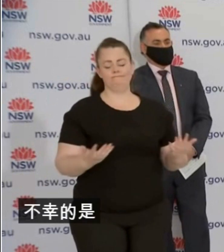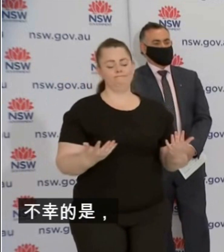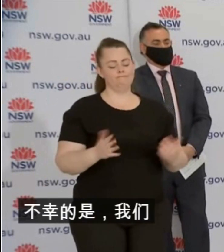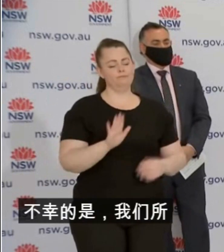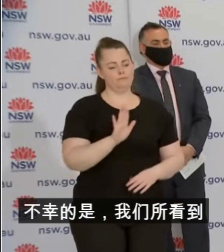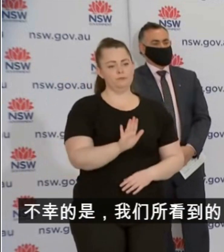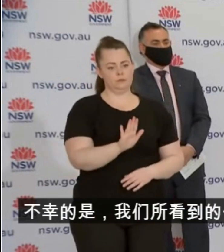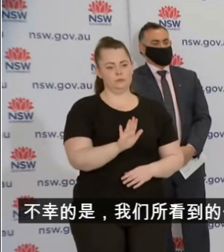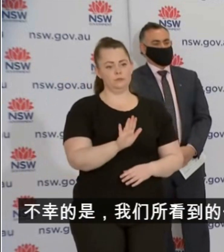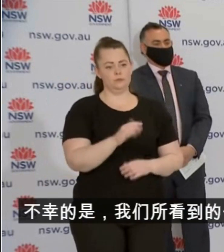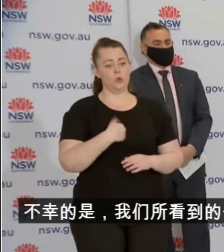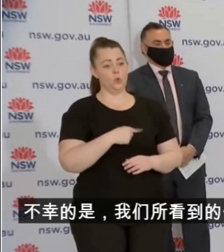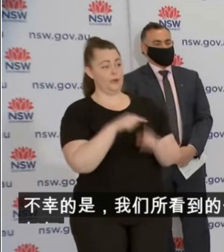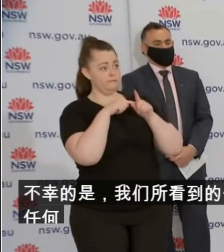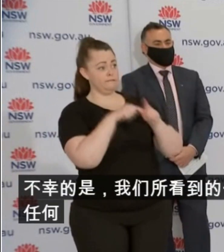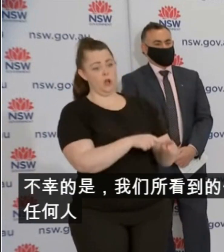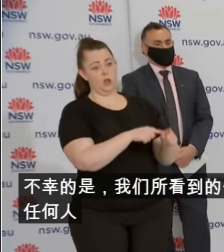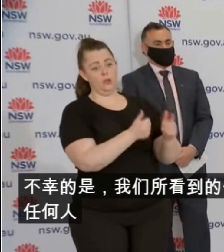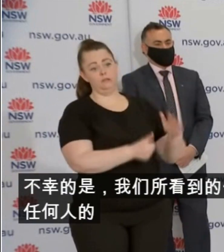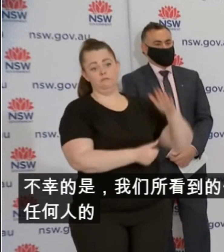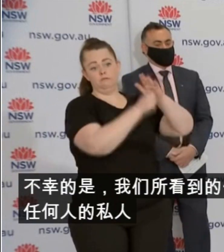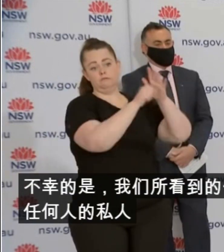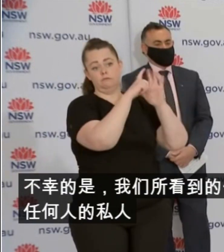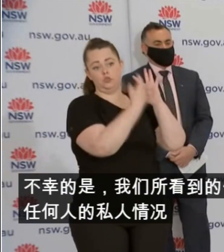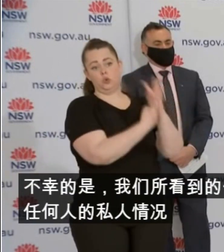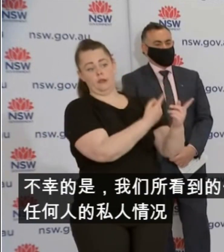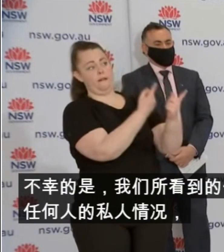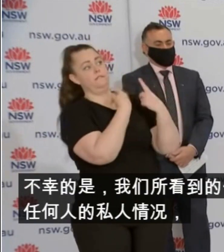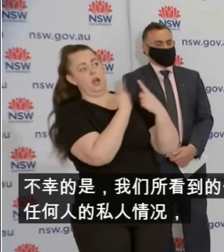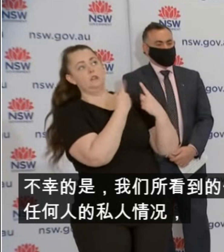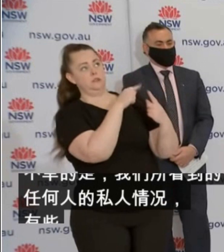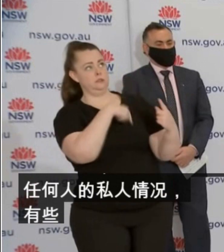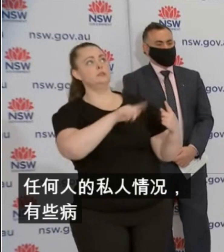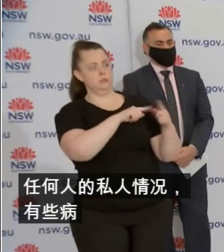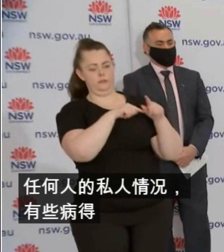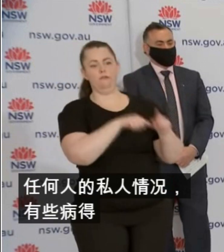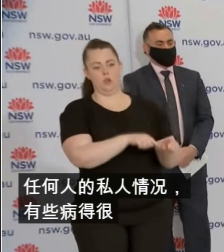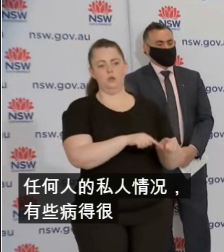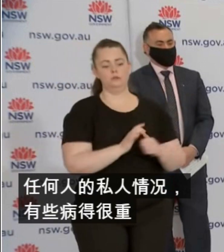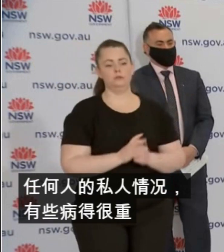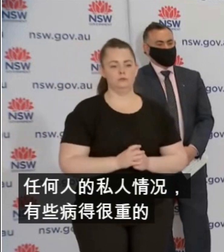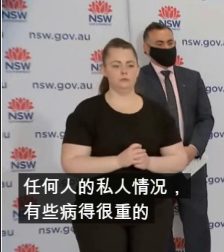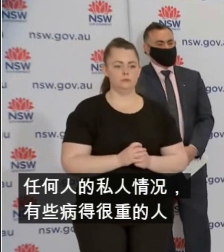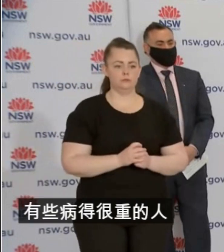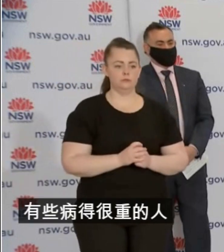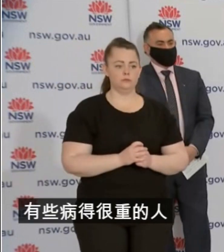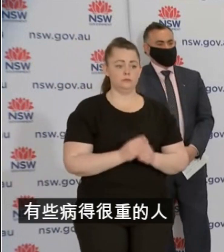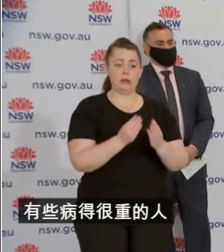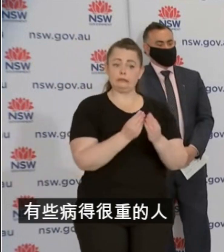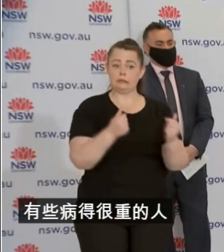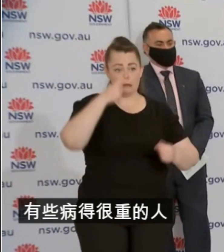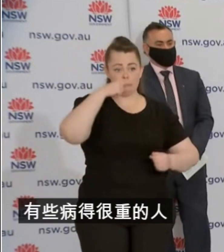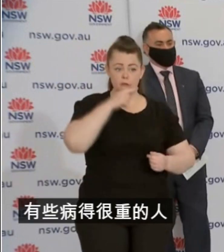is, unfortunately, and without giving away anybody's private circumstances, some people who are very sick aren't even